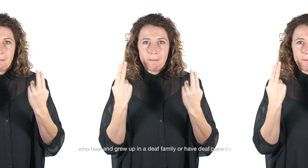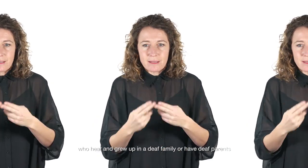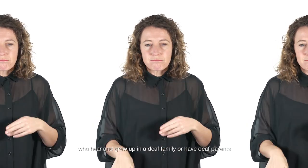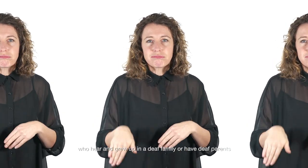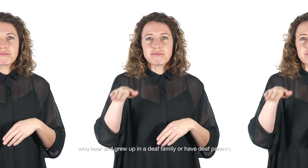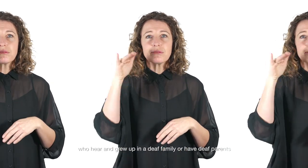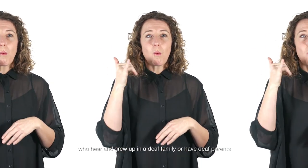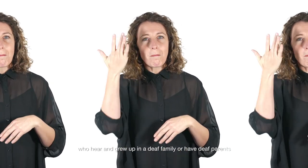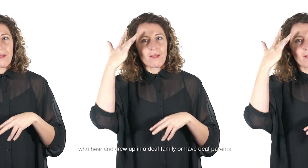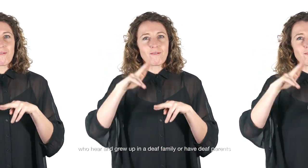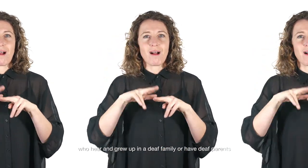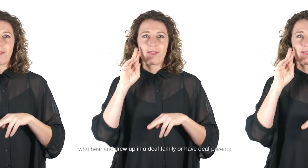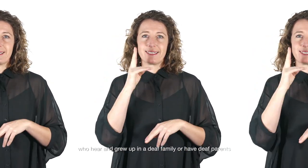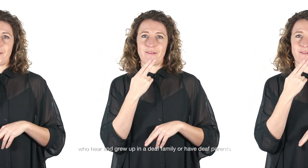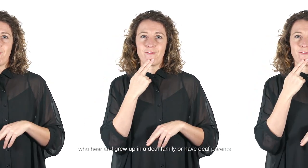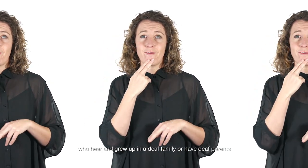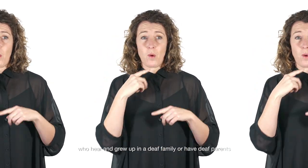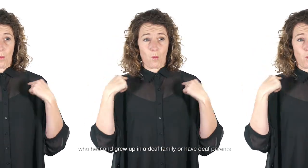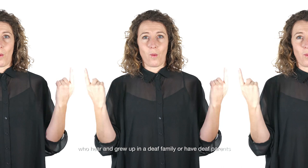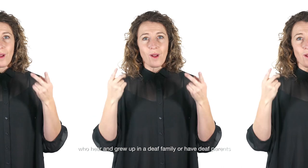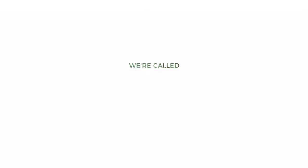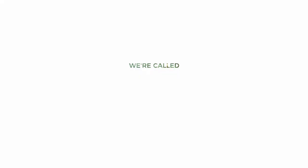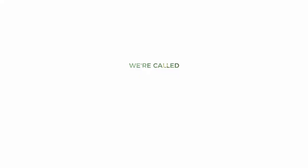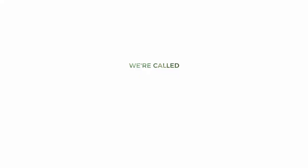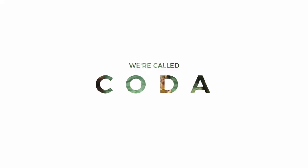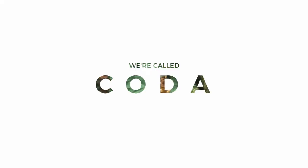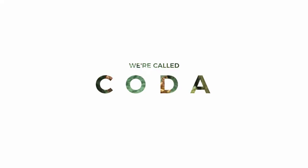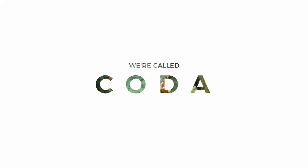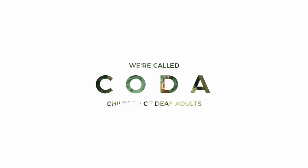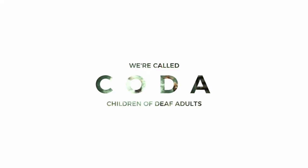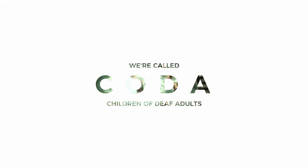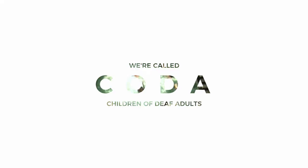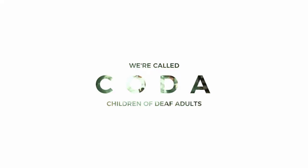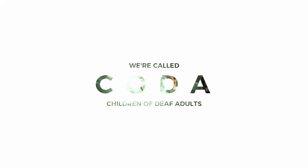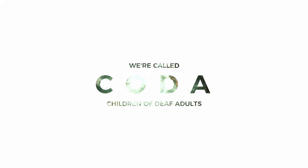up in a deaf family or have deaf parents we're called coders children of deaf adults